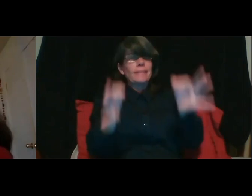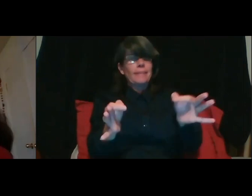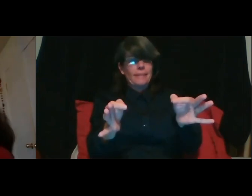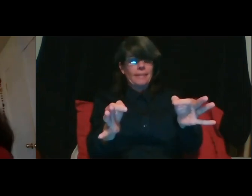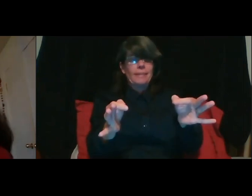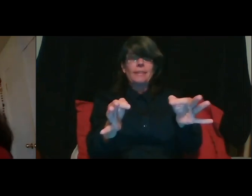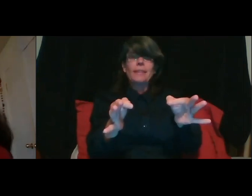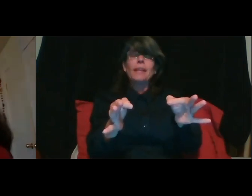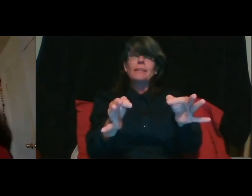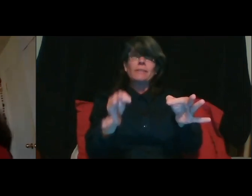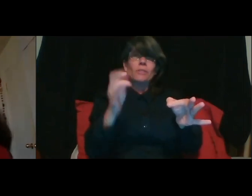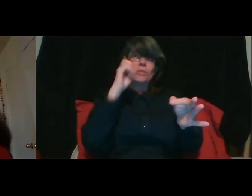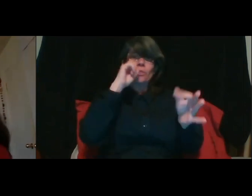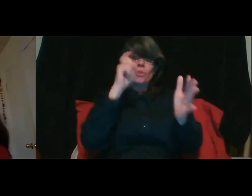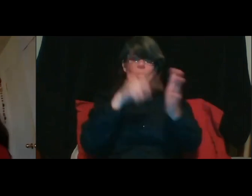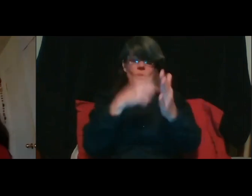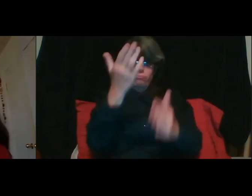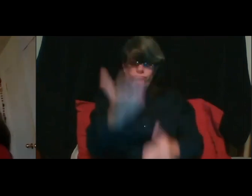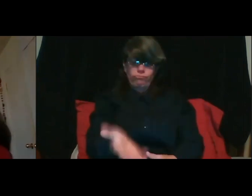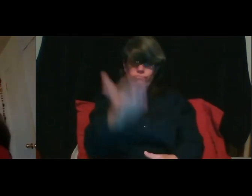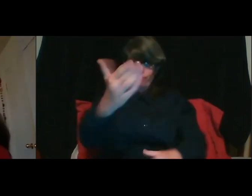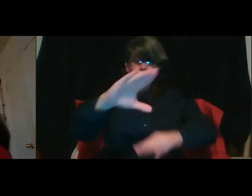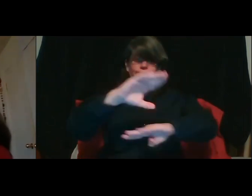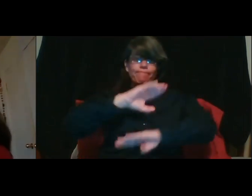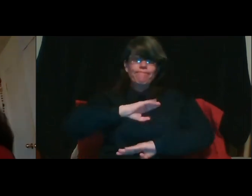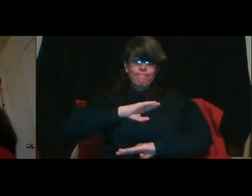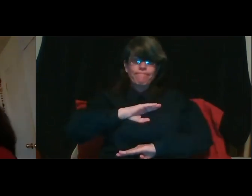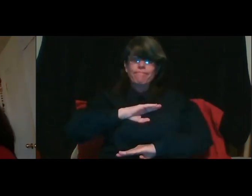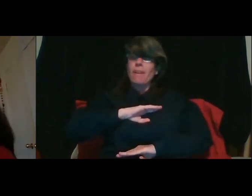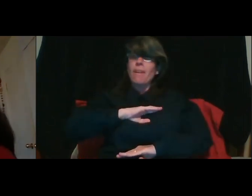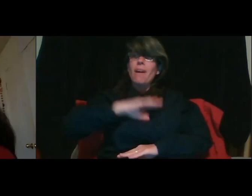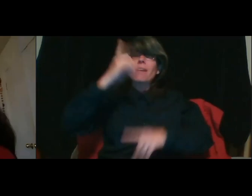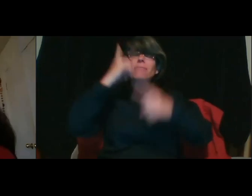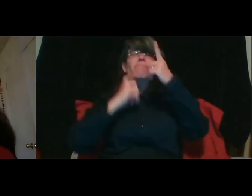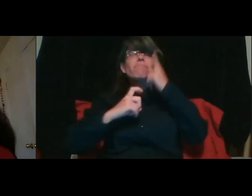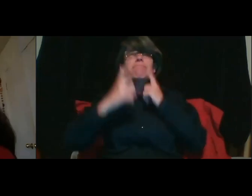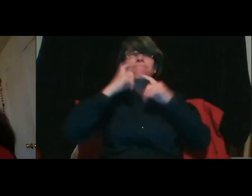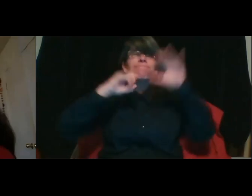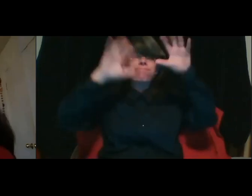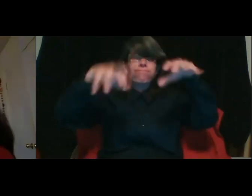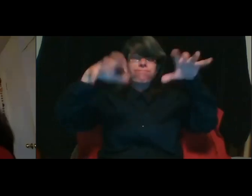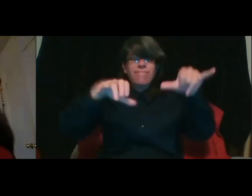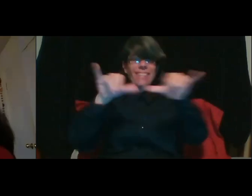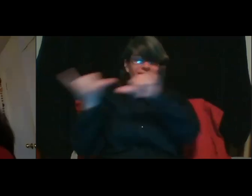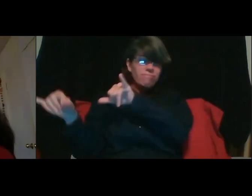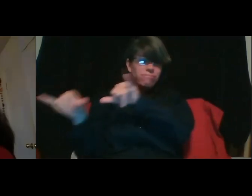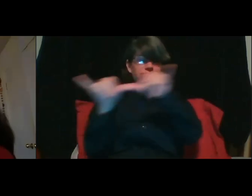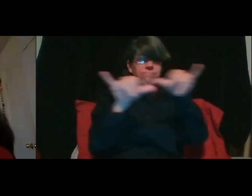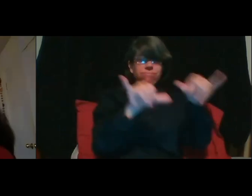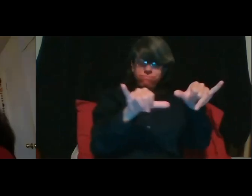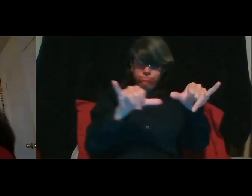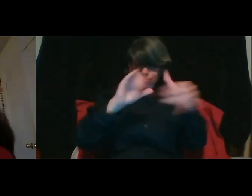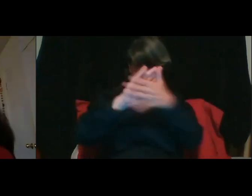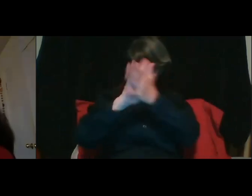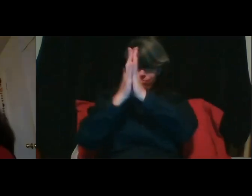ourselves whole? Let our tears fall and mingle with rain and keep time from coming back until healing